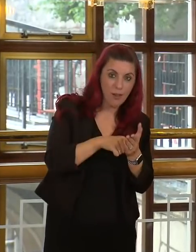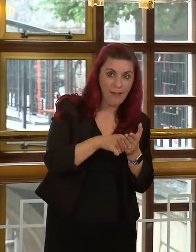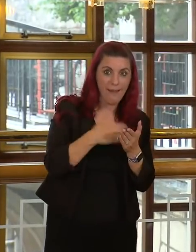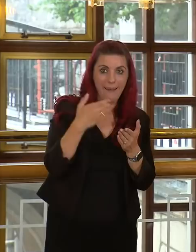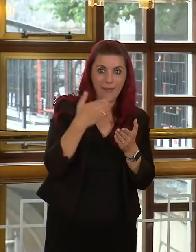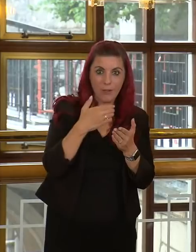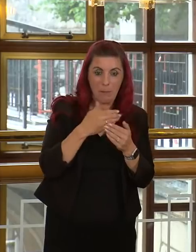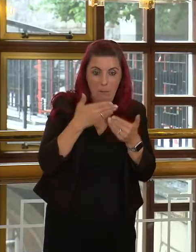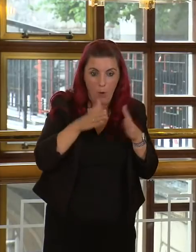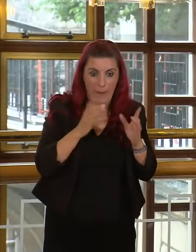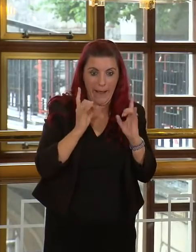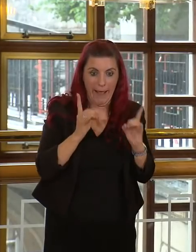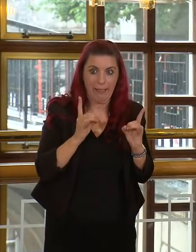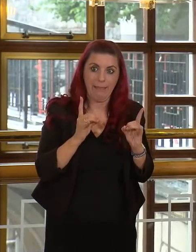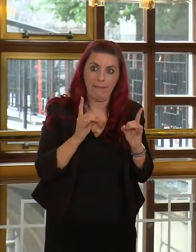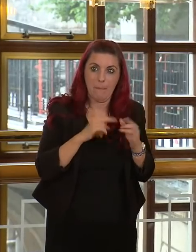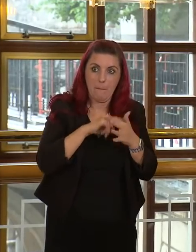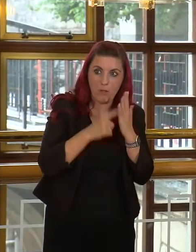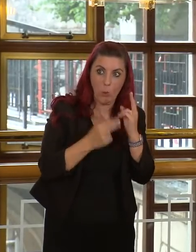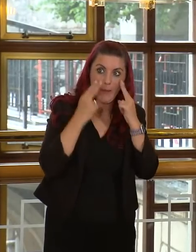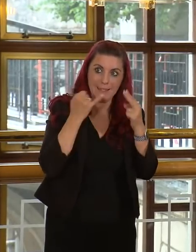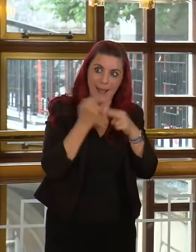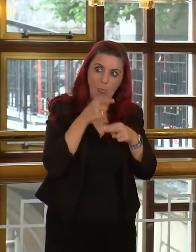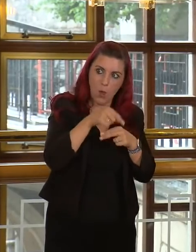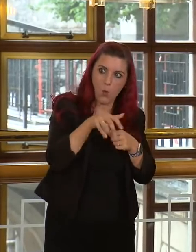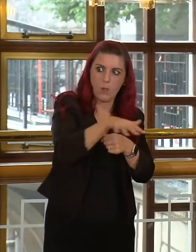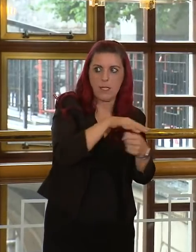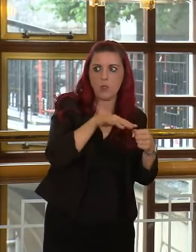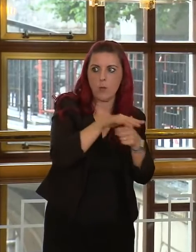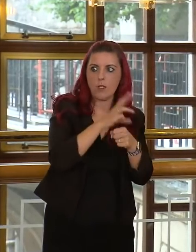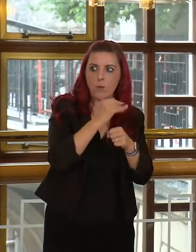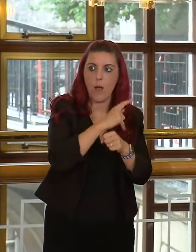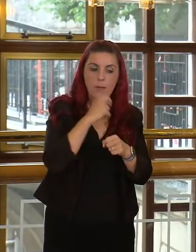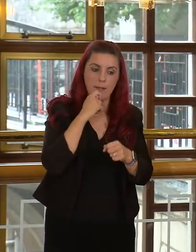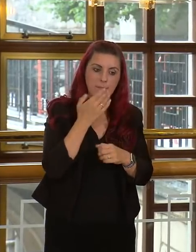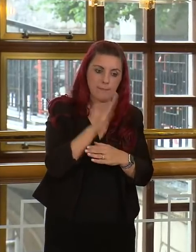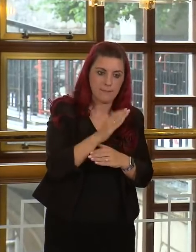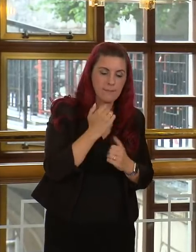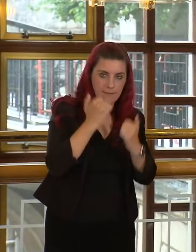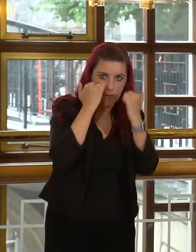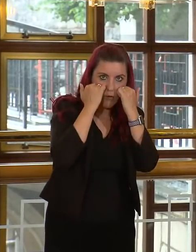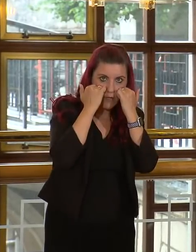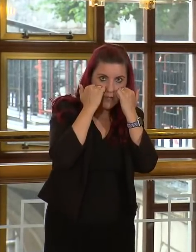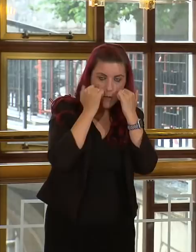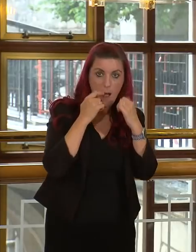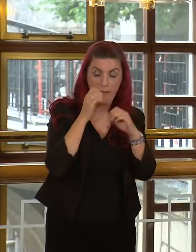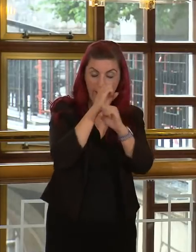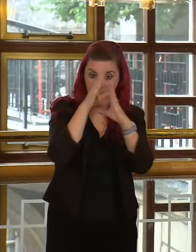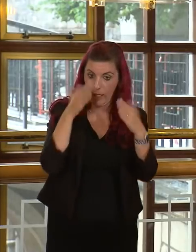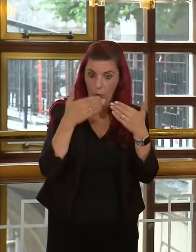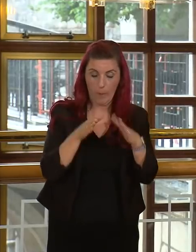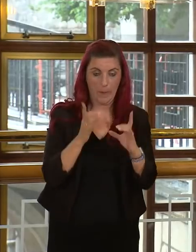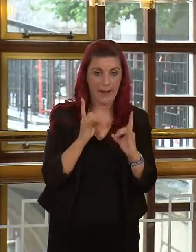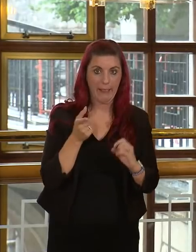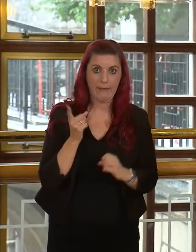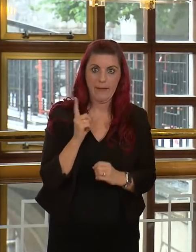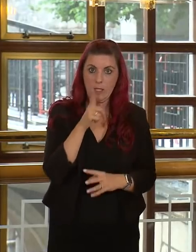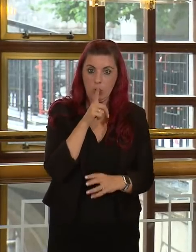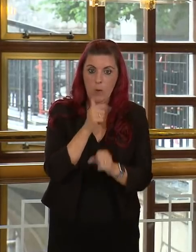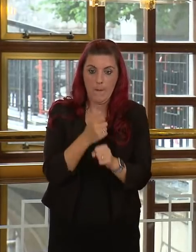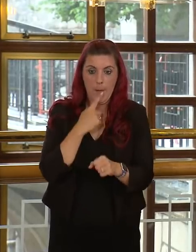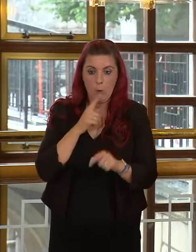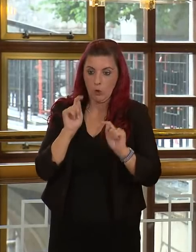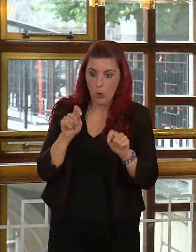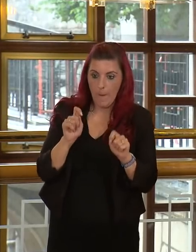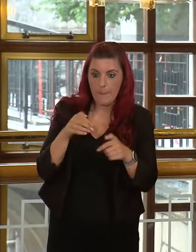additional public health measure that would be needed instead of that, the issue of face coverings came to the fore. There is very clear public health advice in relation to